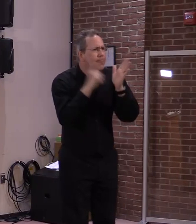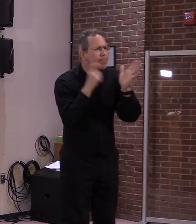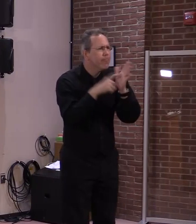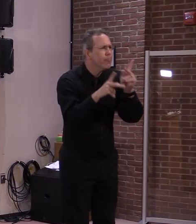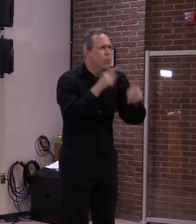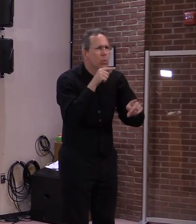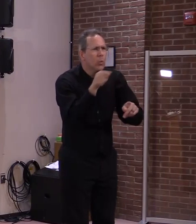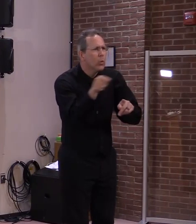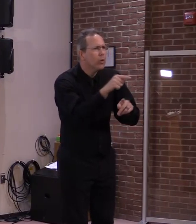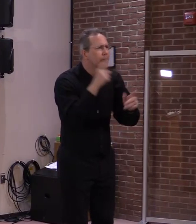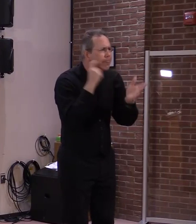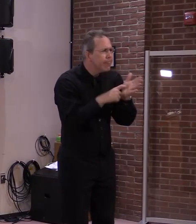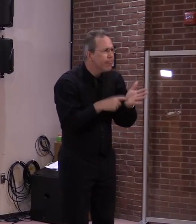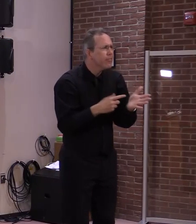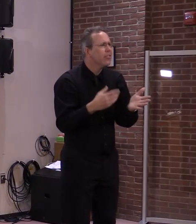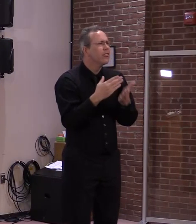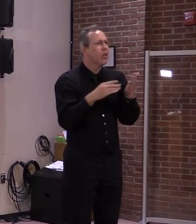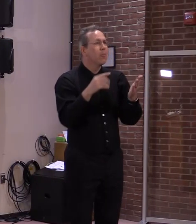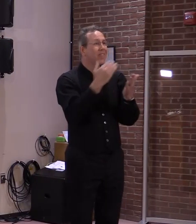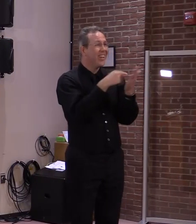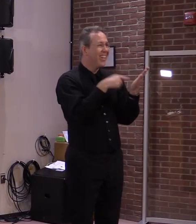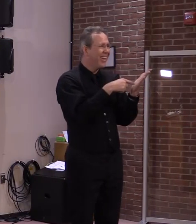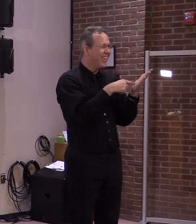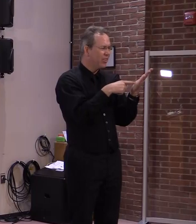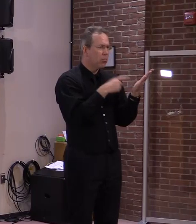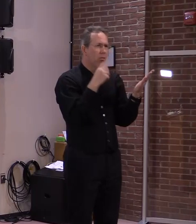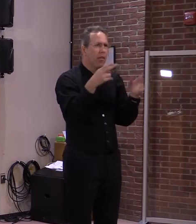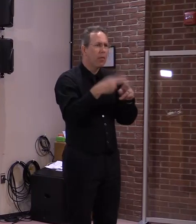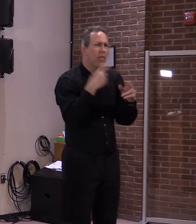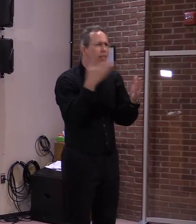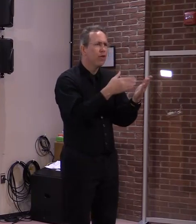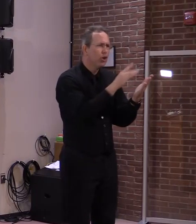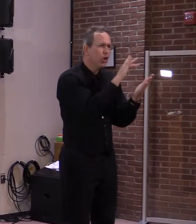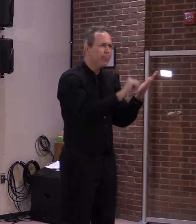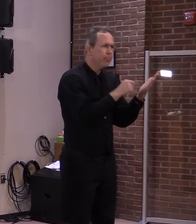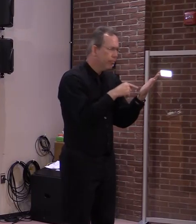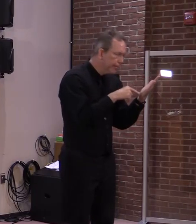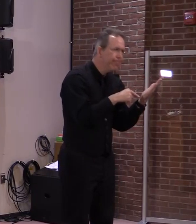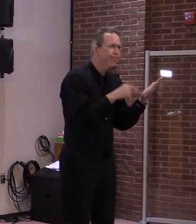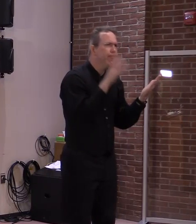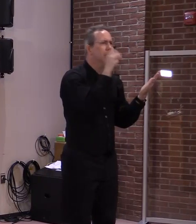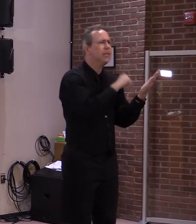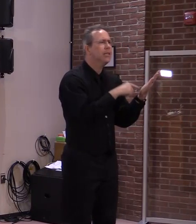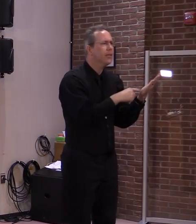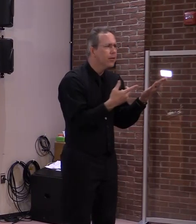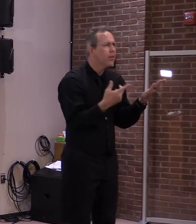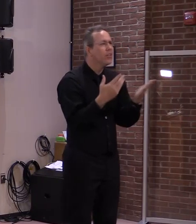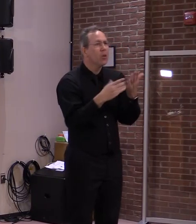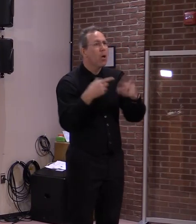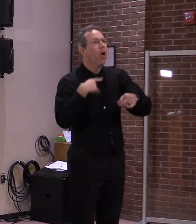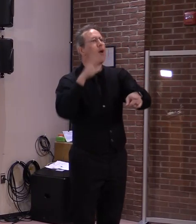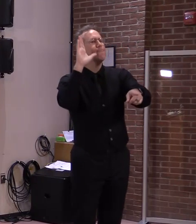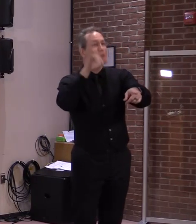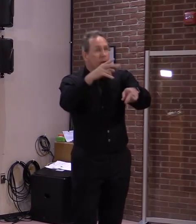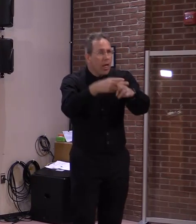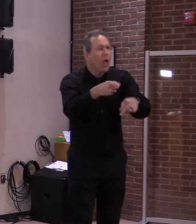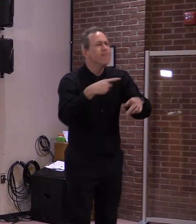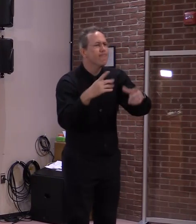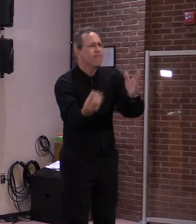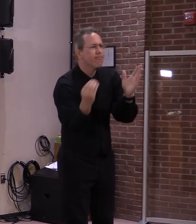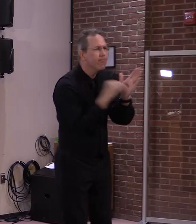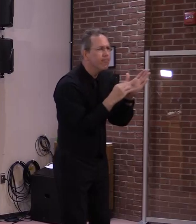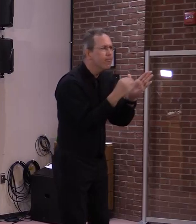list anyplace. And then we just said, please call. And that's what we're doing right now. We're in that phase